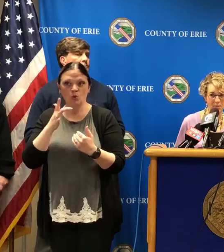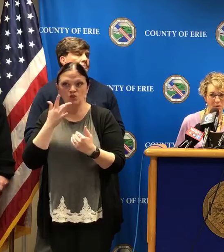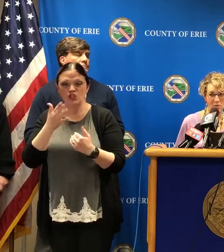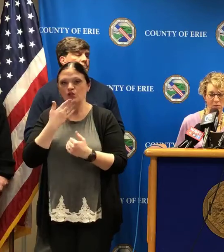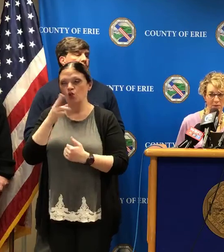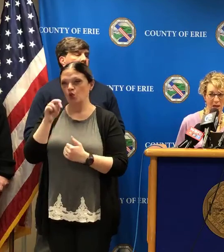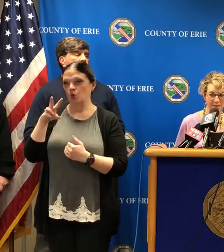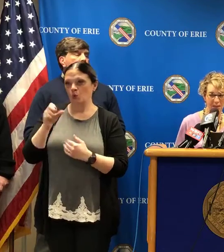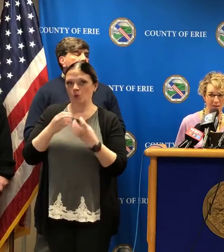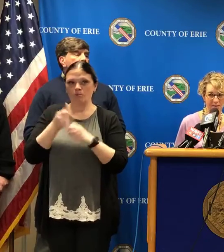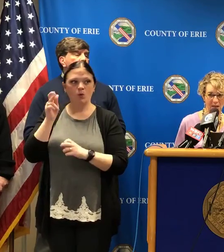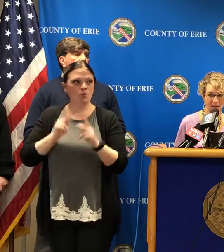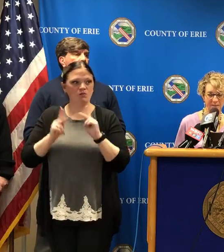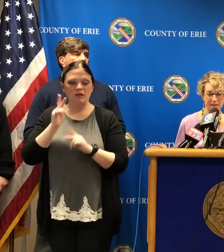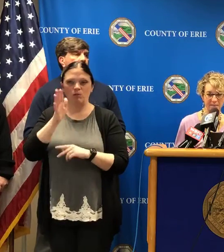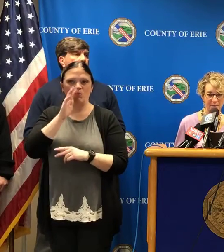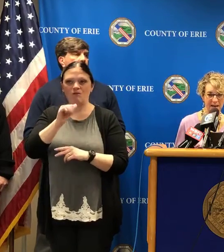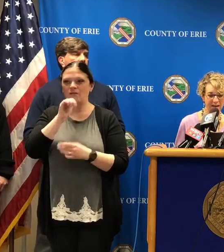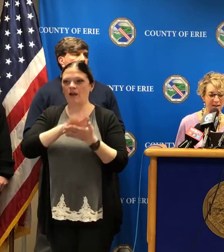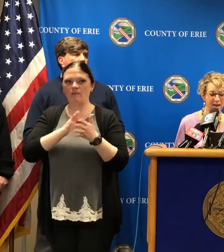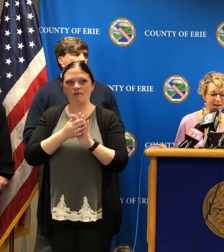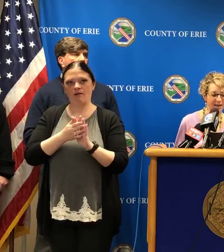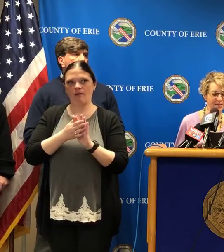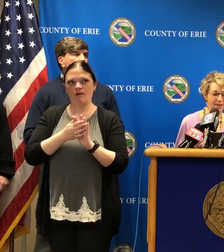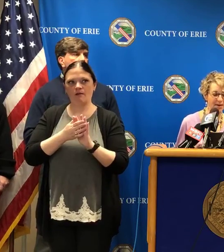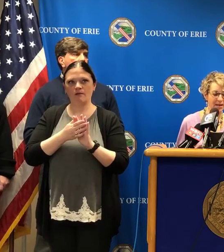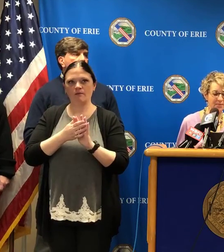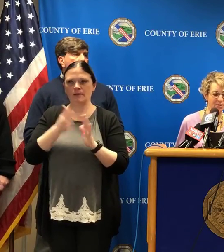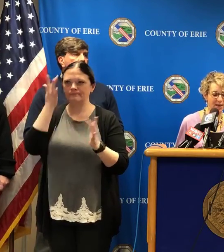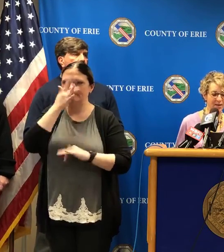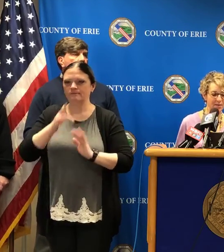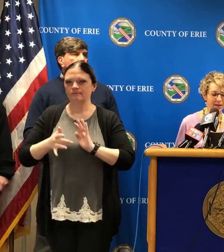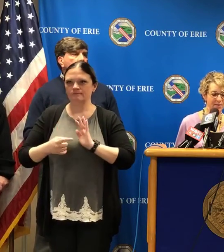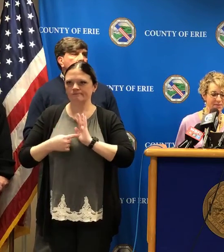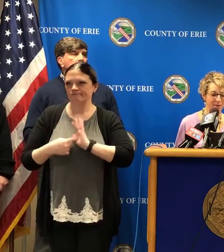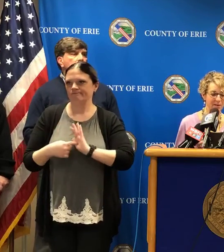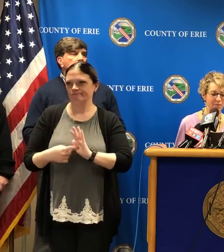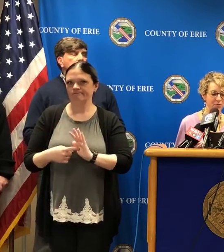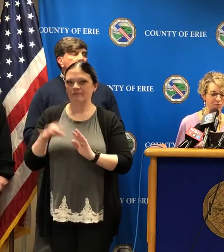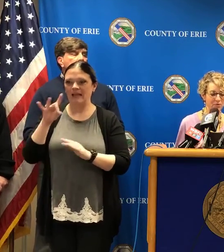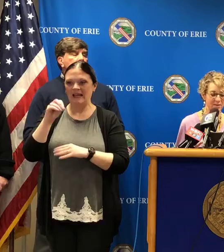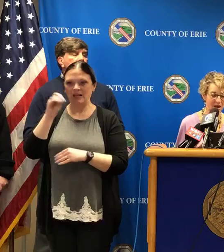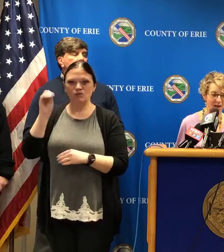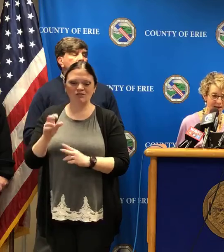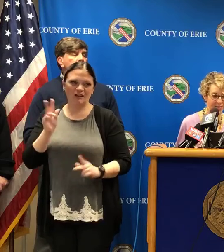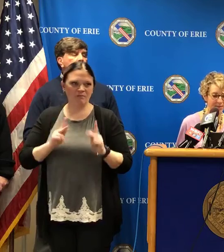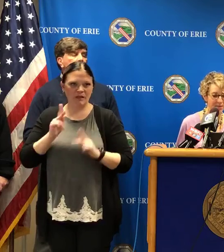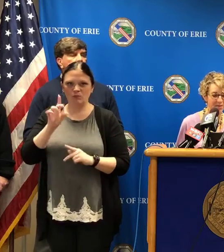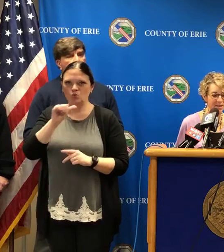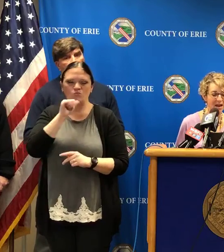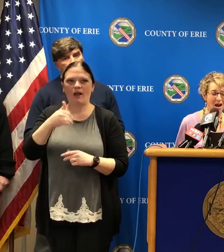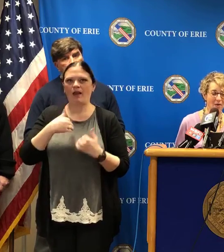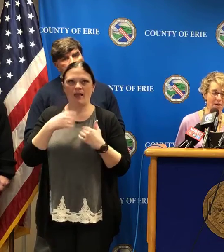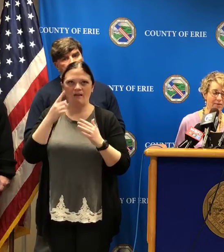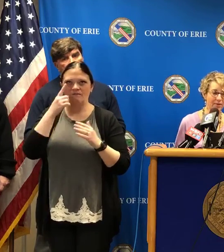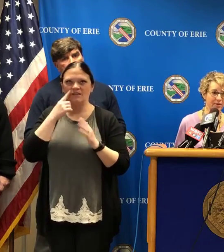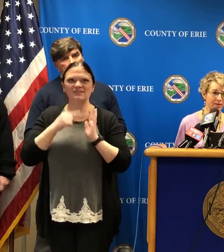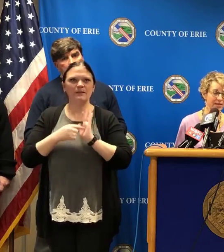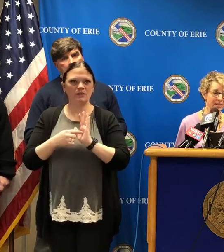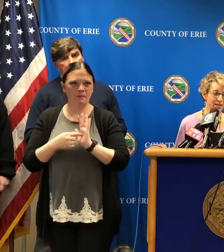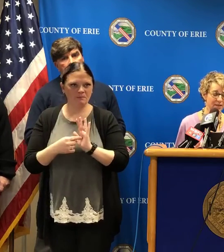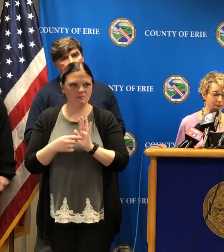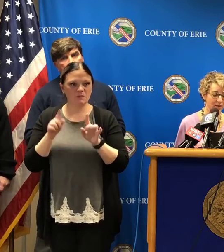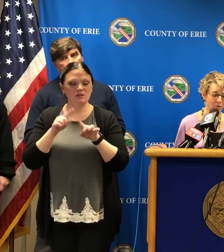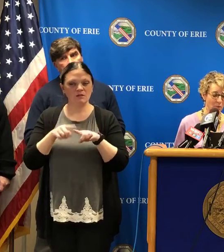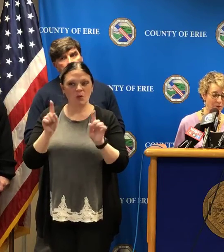most people will not become symptomatic. It's about 80% of the pace of people do not have symptoms. However, there